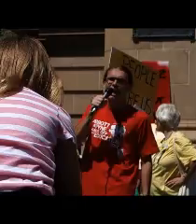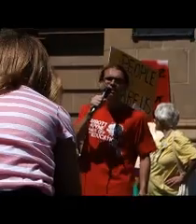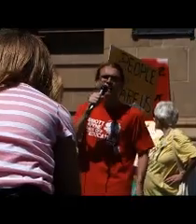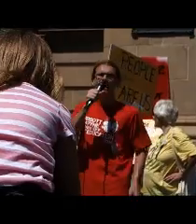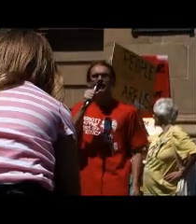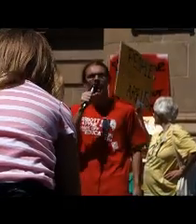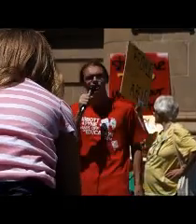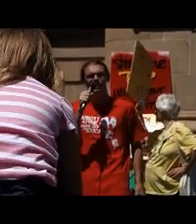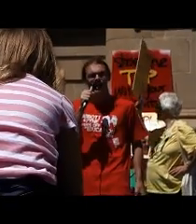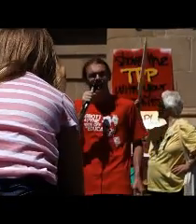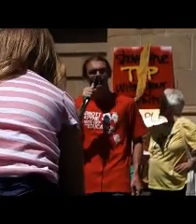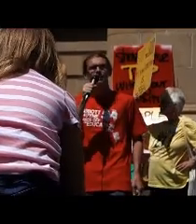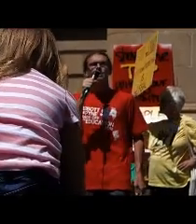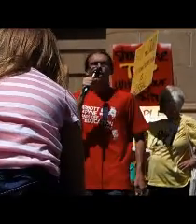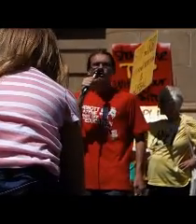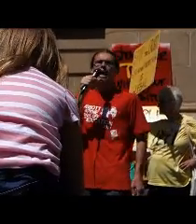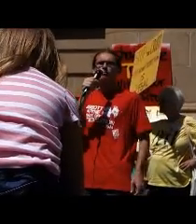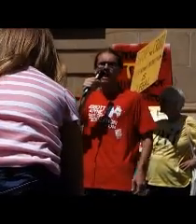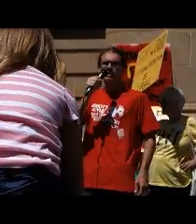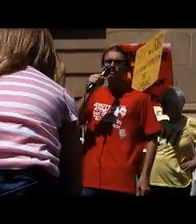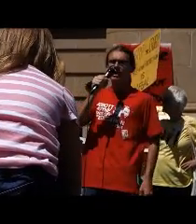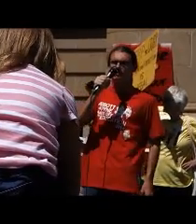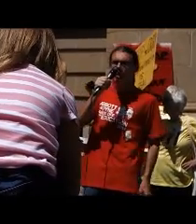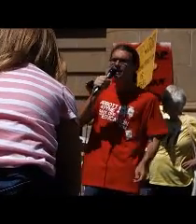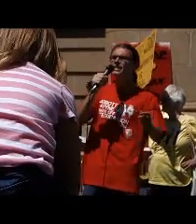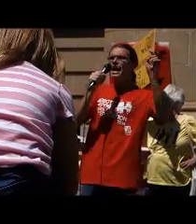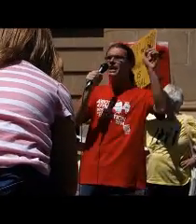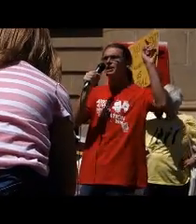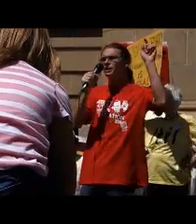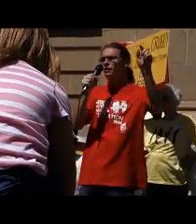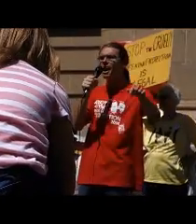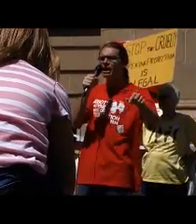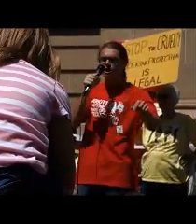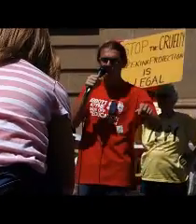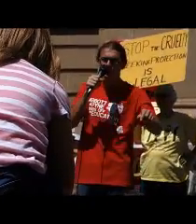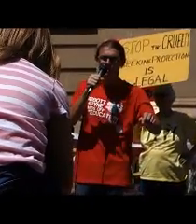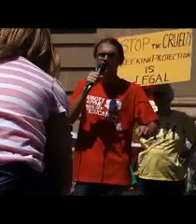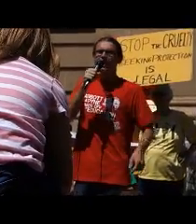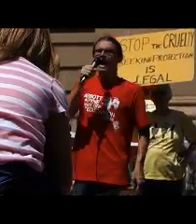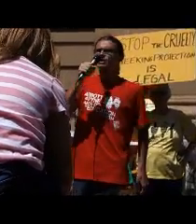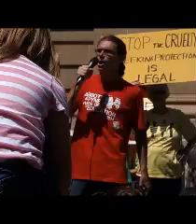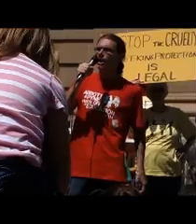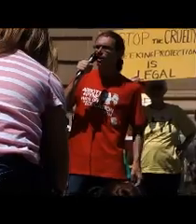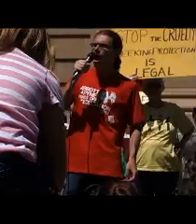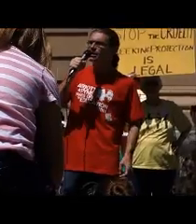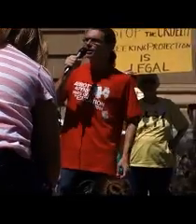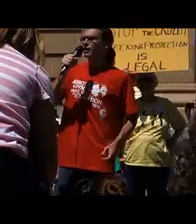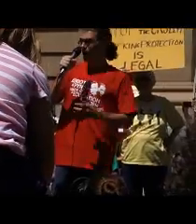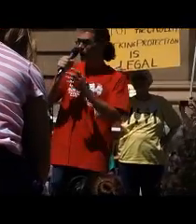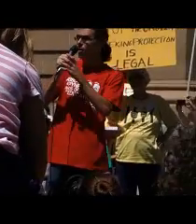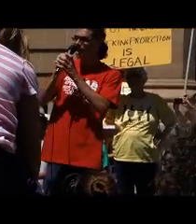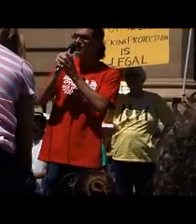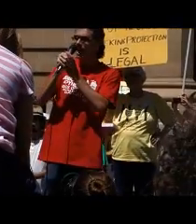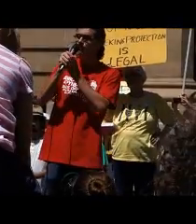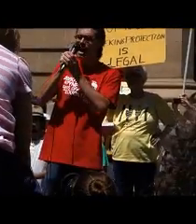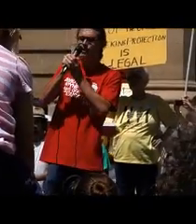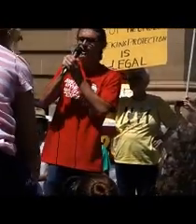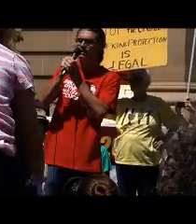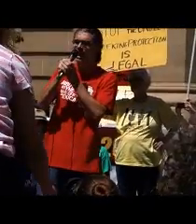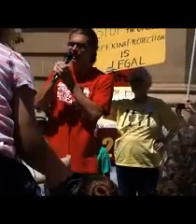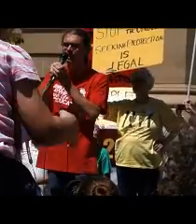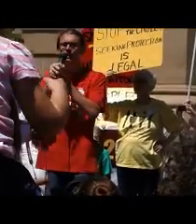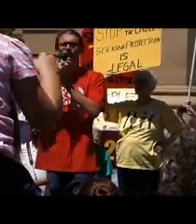Action against the education cuts will take place in Brisbane, in this very spot, at 2 o'clock on the Wednesday,